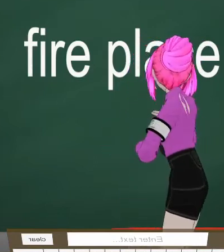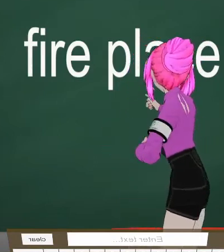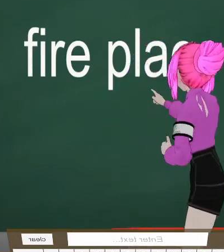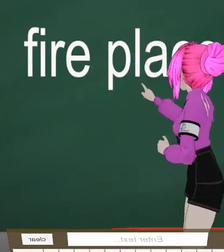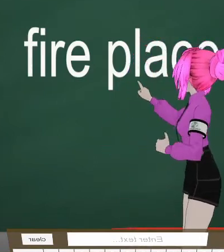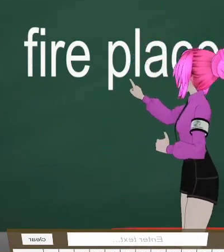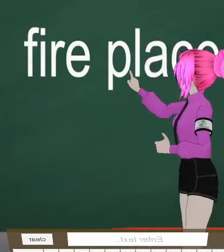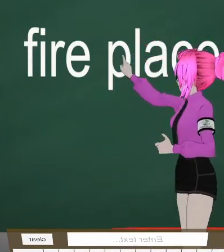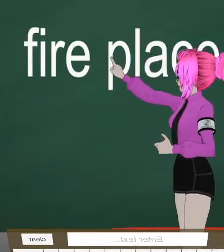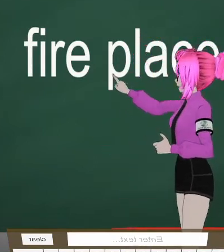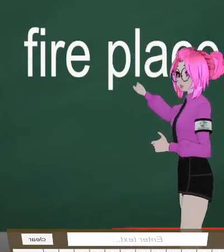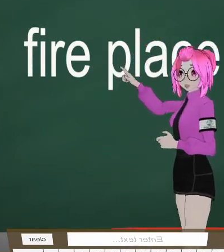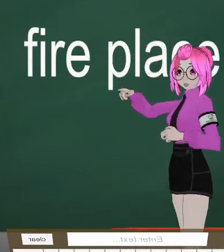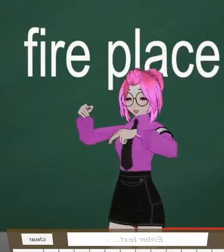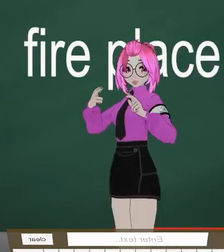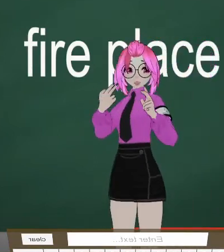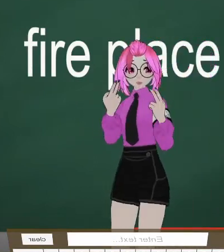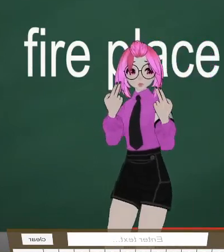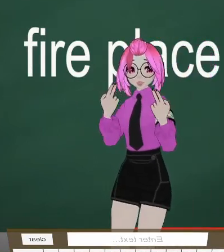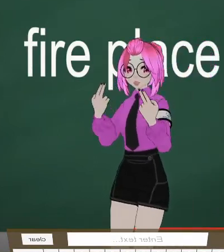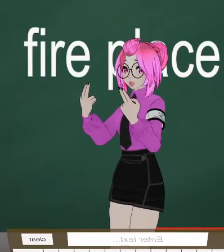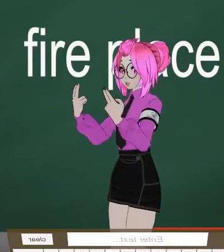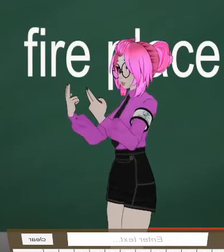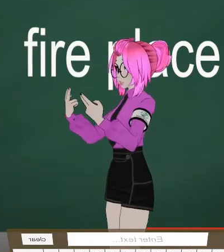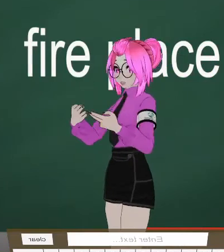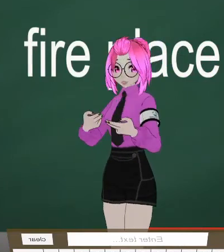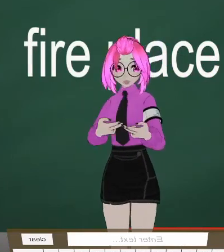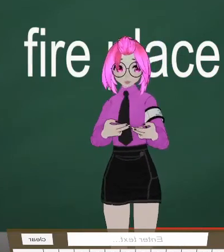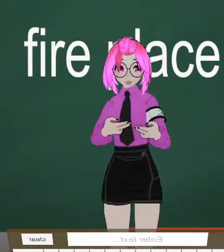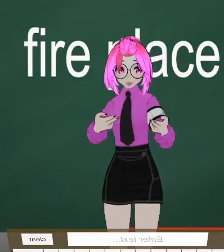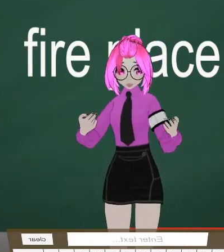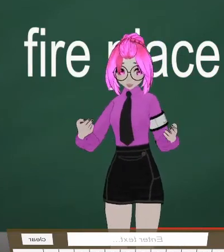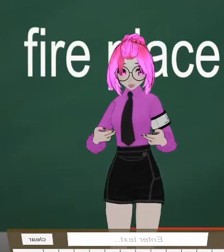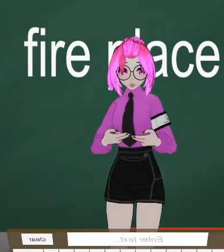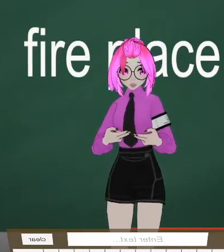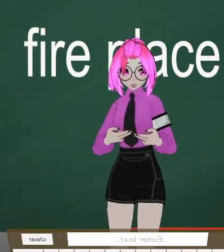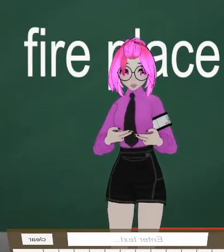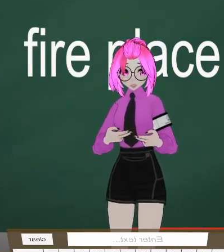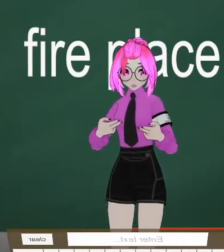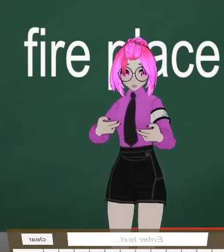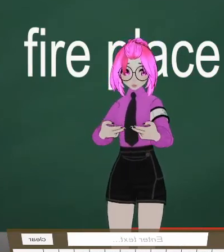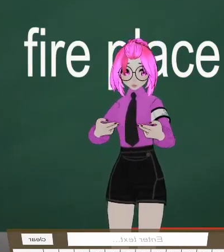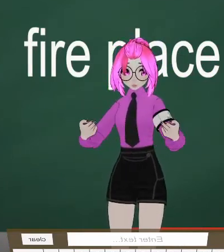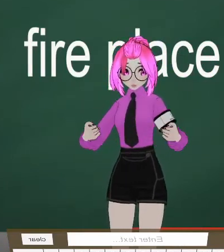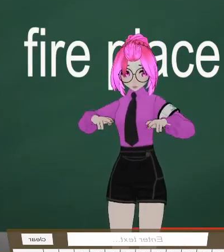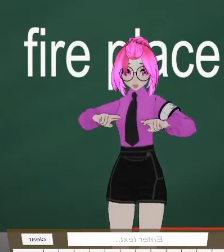place you're going to be having a p hand which if you don't have it next is just this and it's either upwards like this or